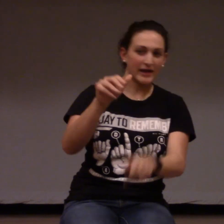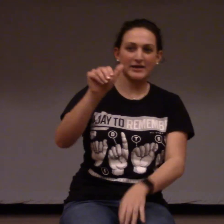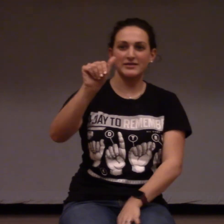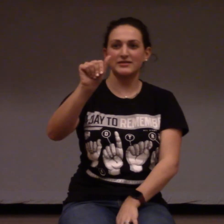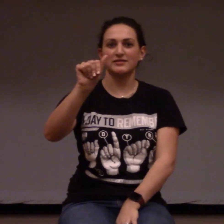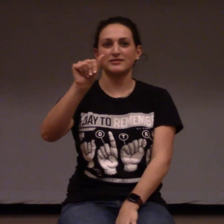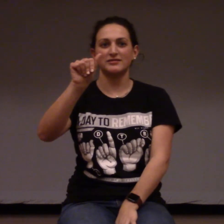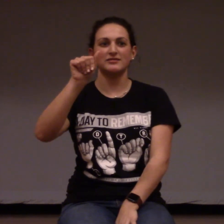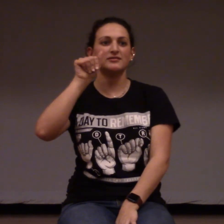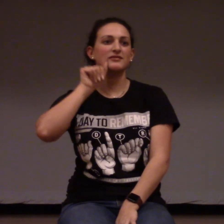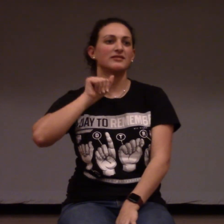aunt,